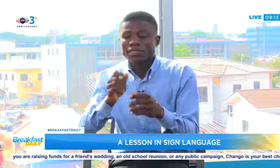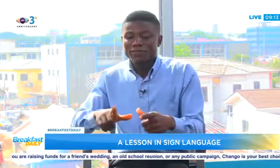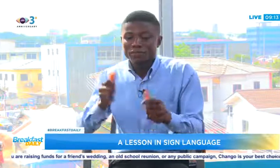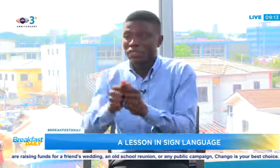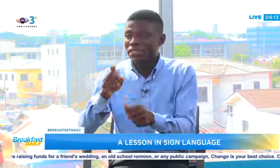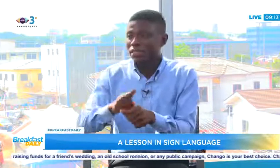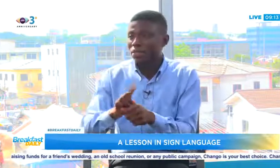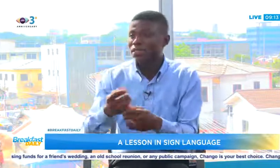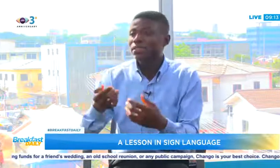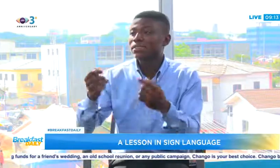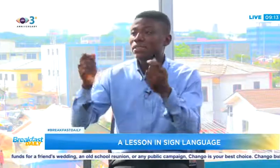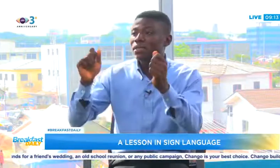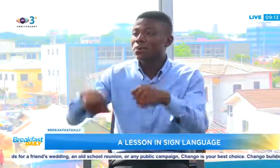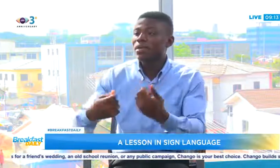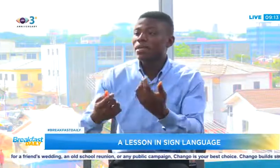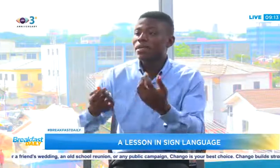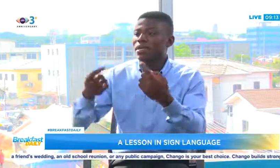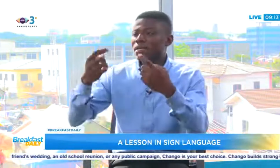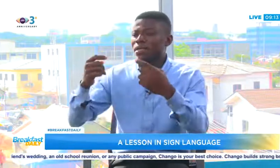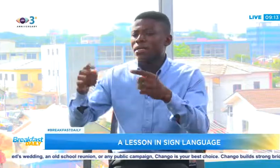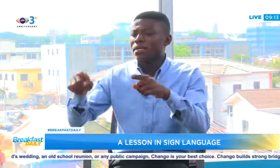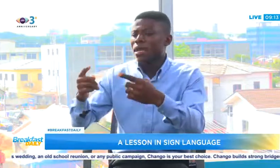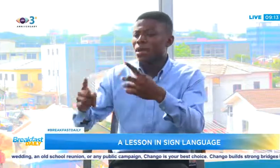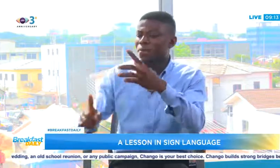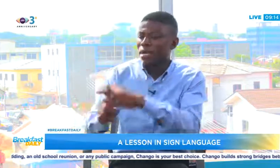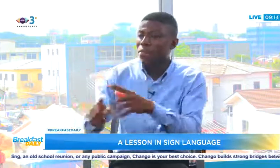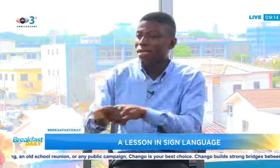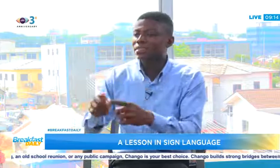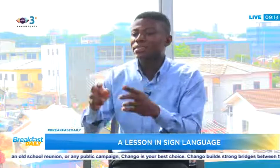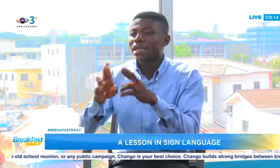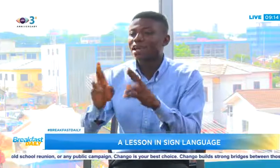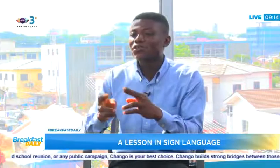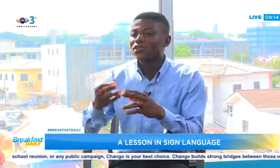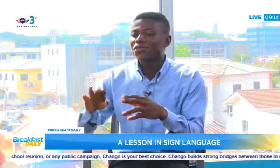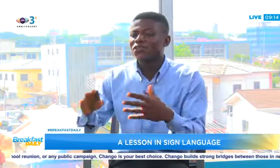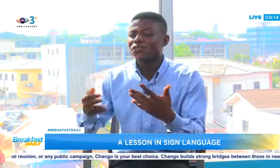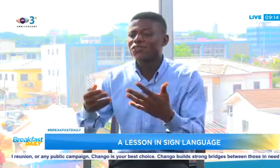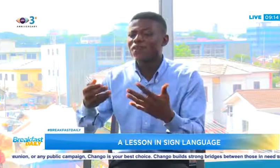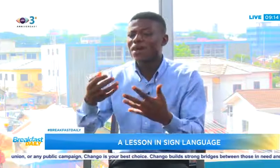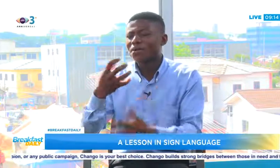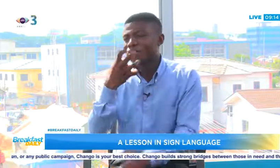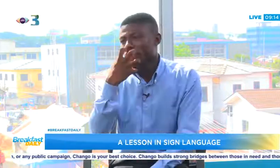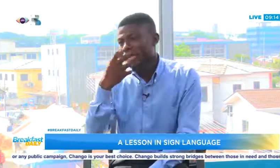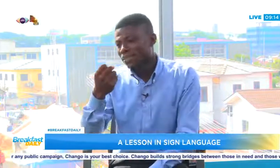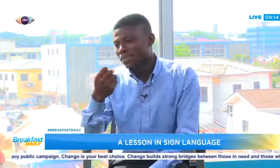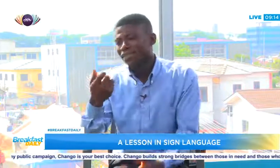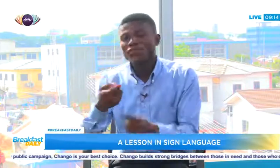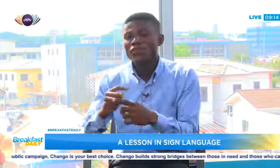living with disability may come as a result of cares from